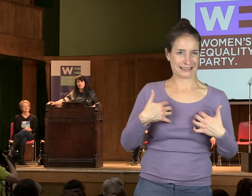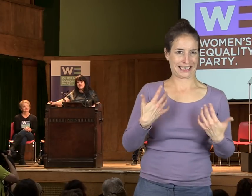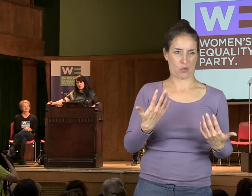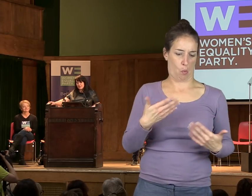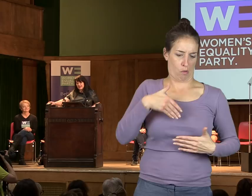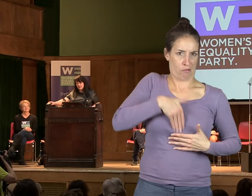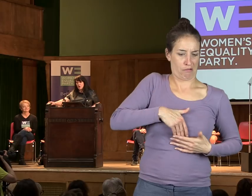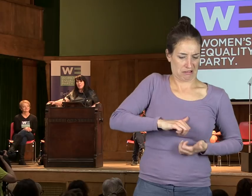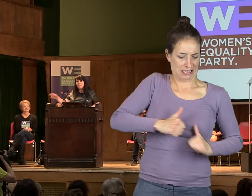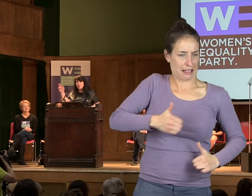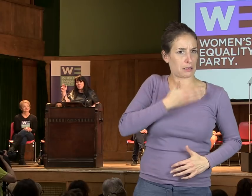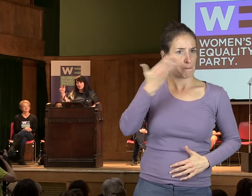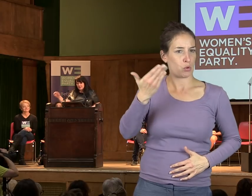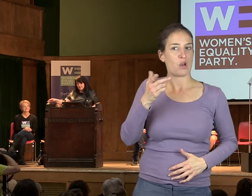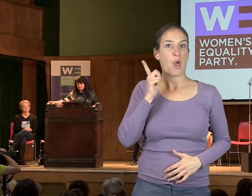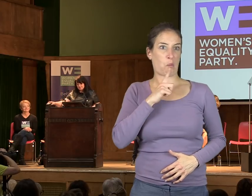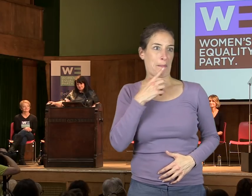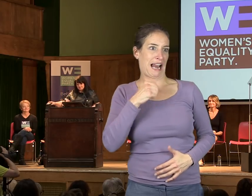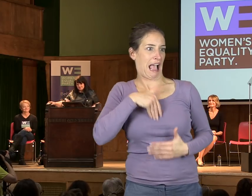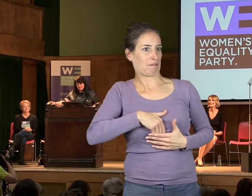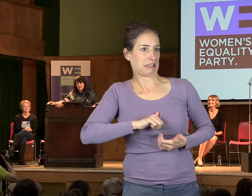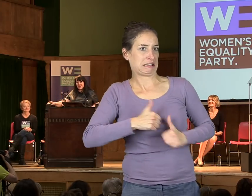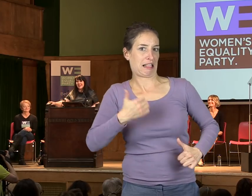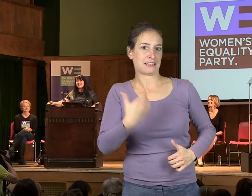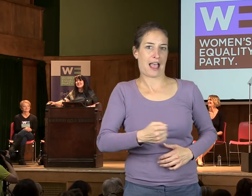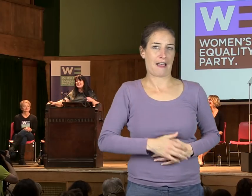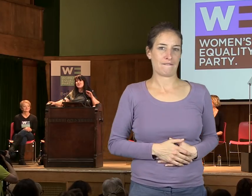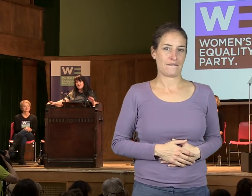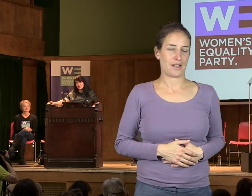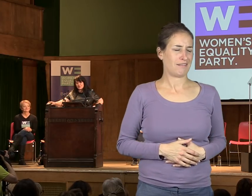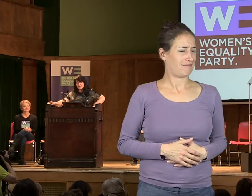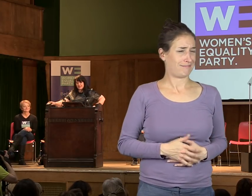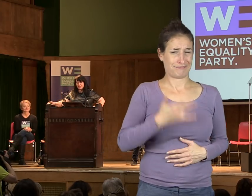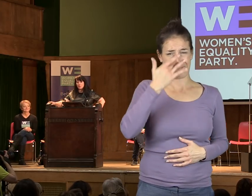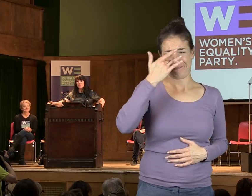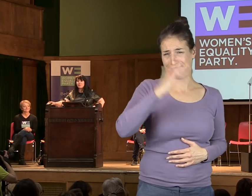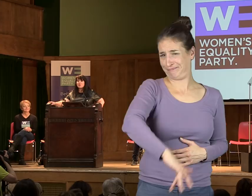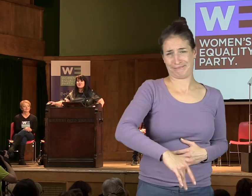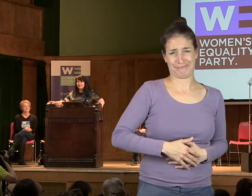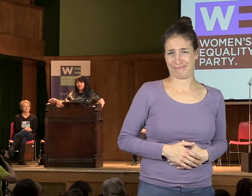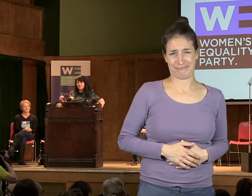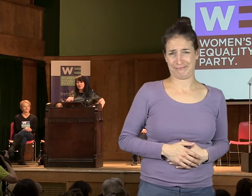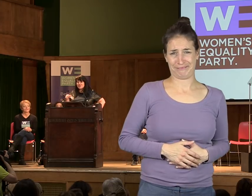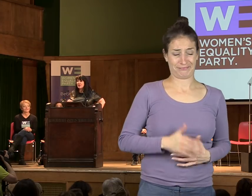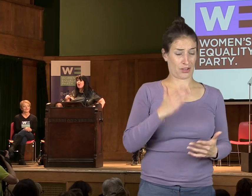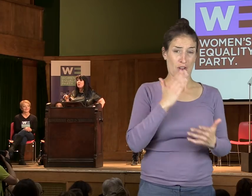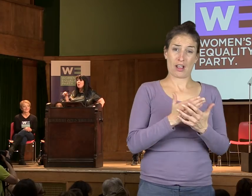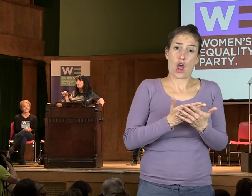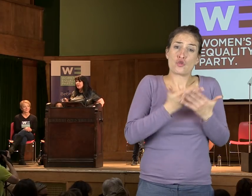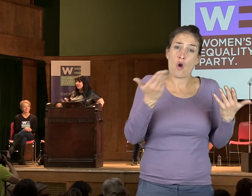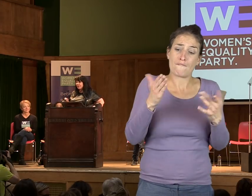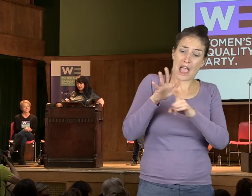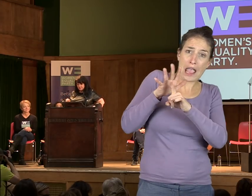skills which women are born with. It is a total myth, one that puts unfair pressure